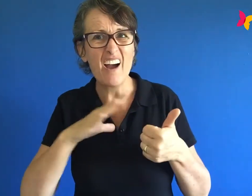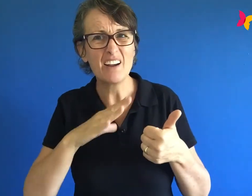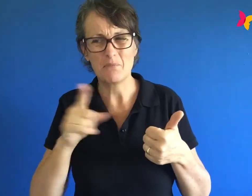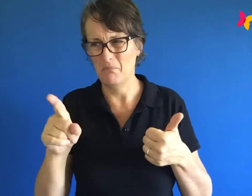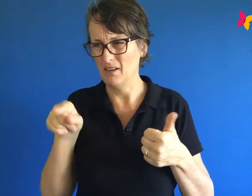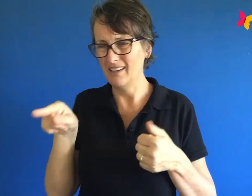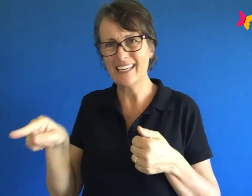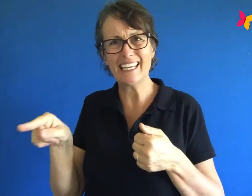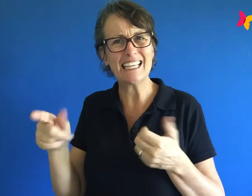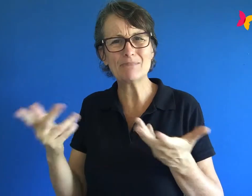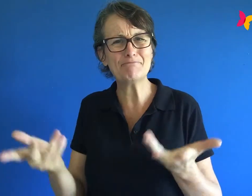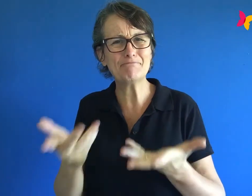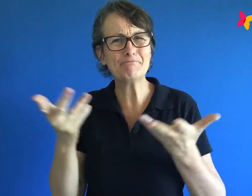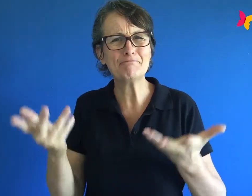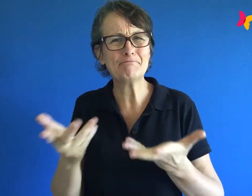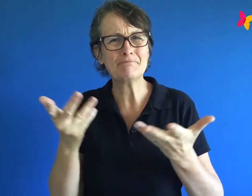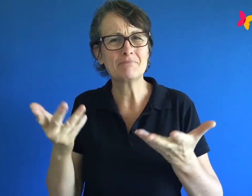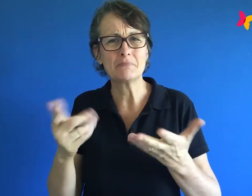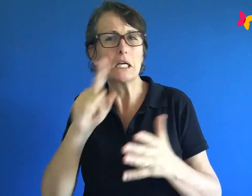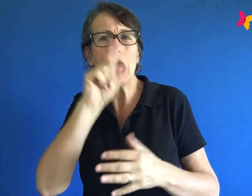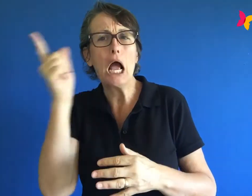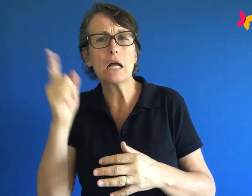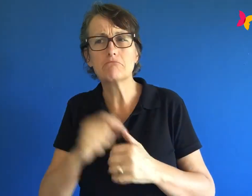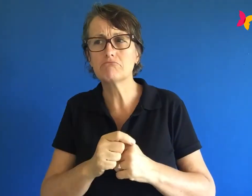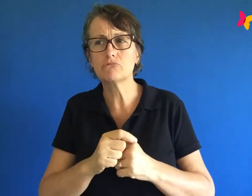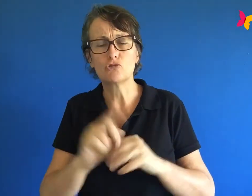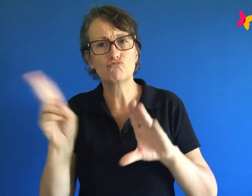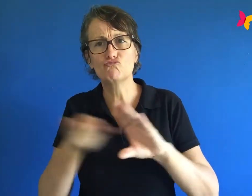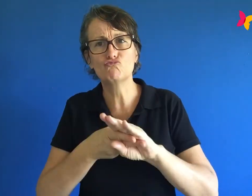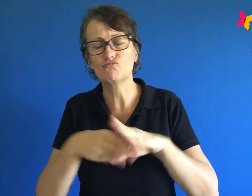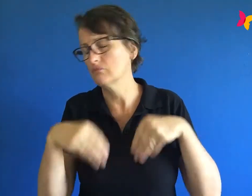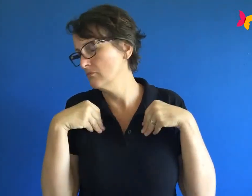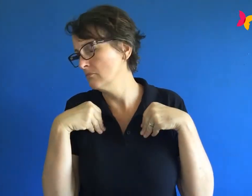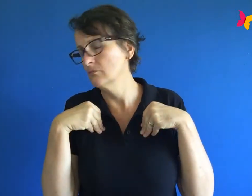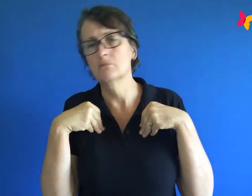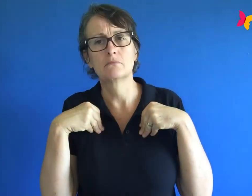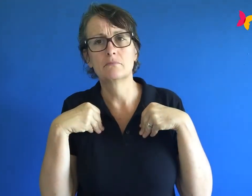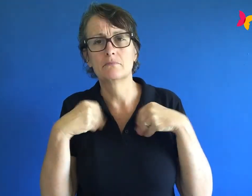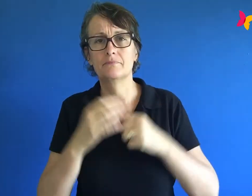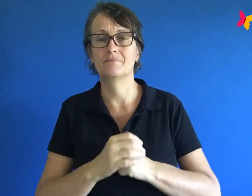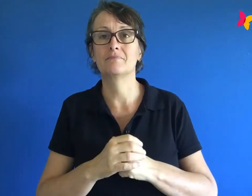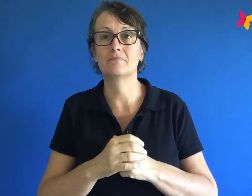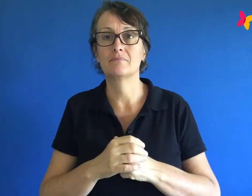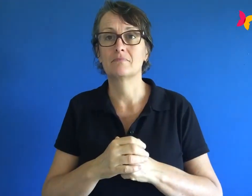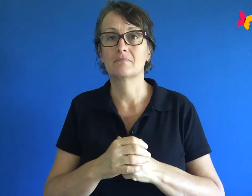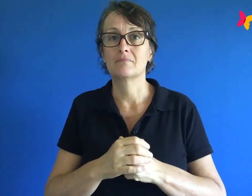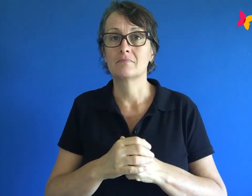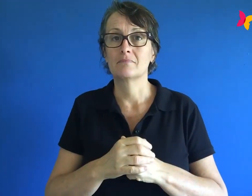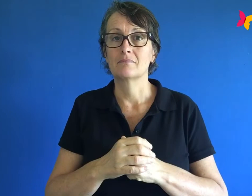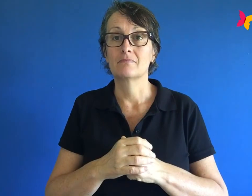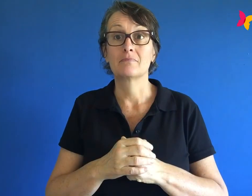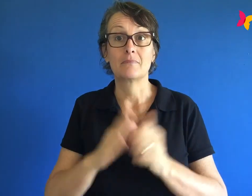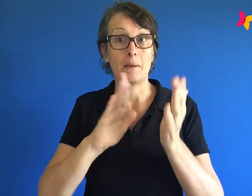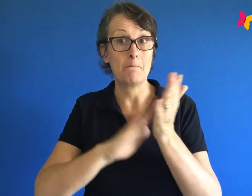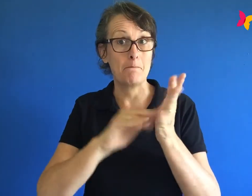said, I just can't do it. And so when he says that to you, knowing that you've had this, really